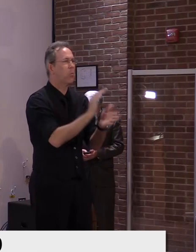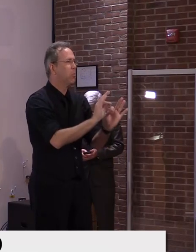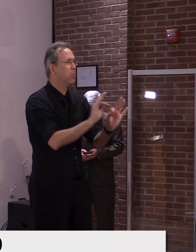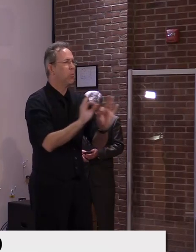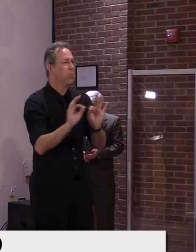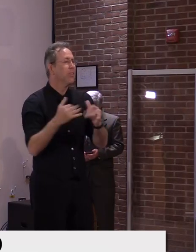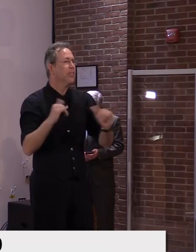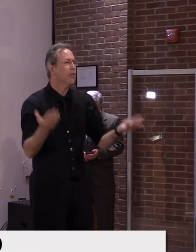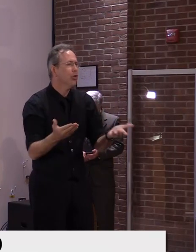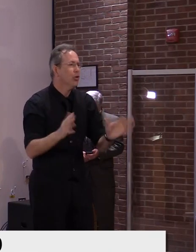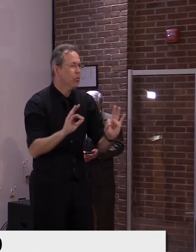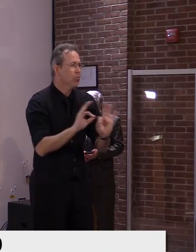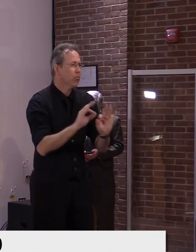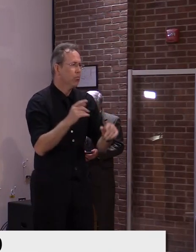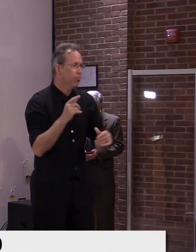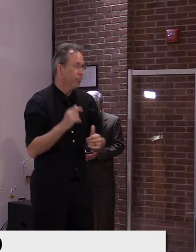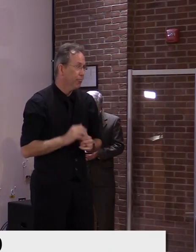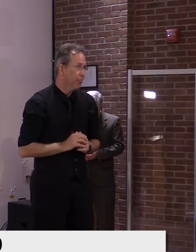Okay, great, thanks.